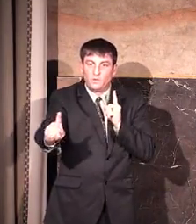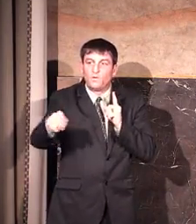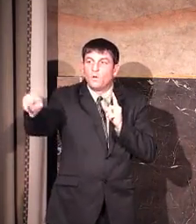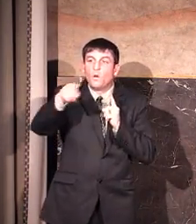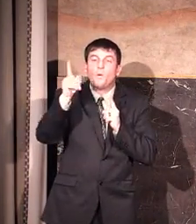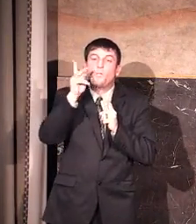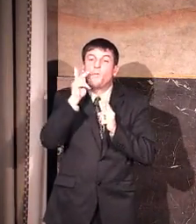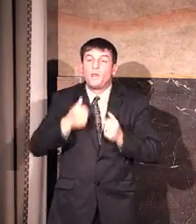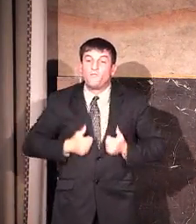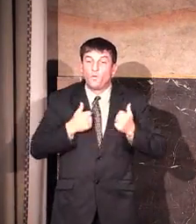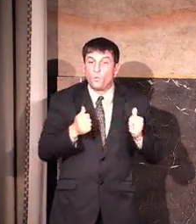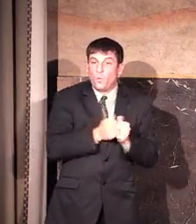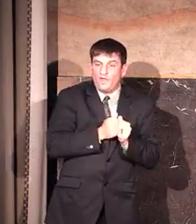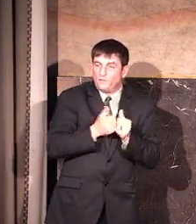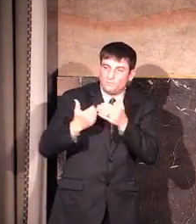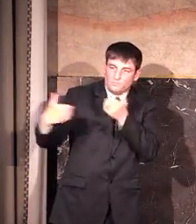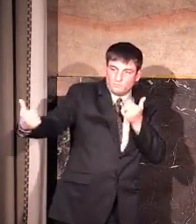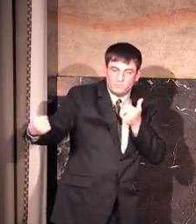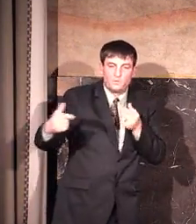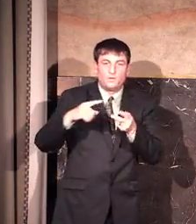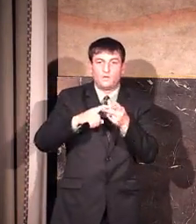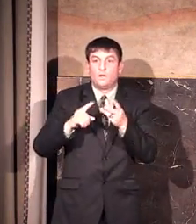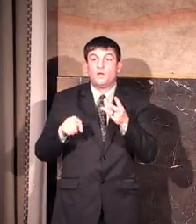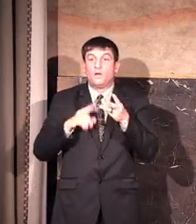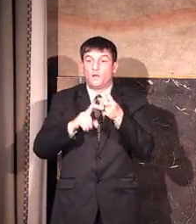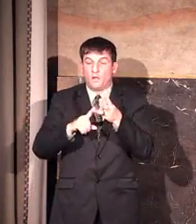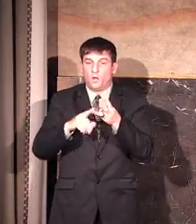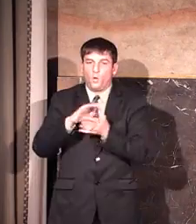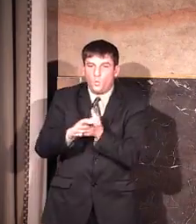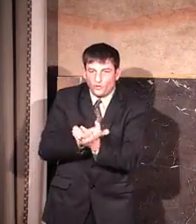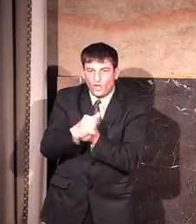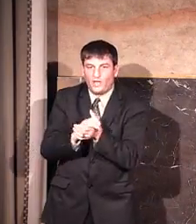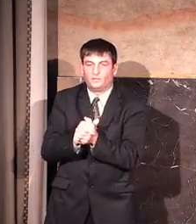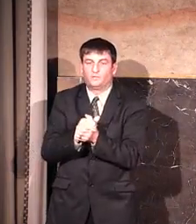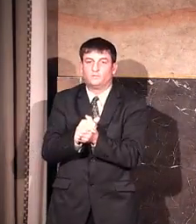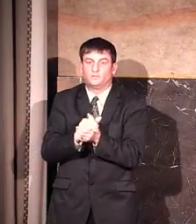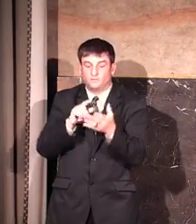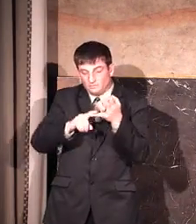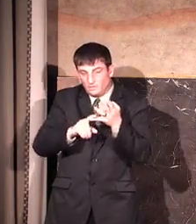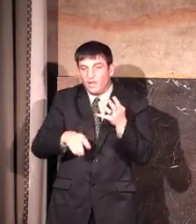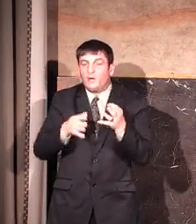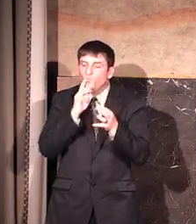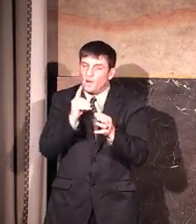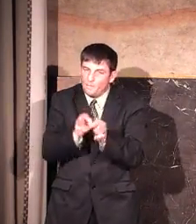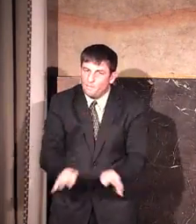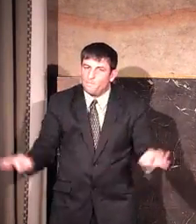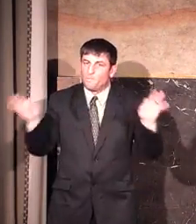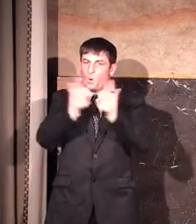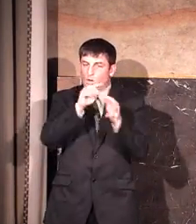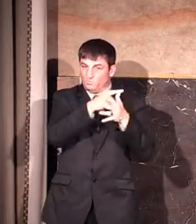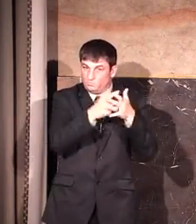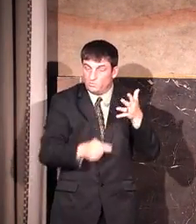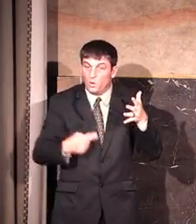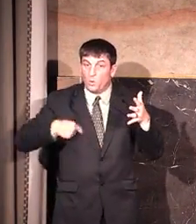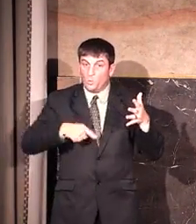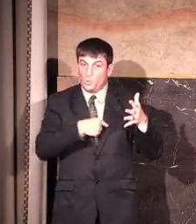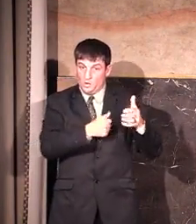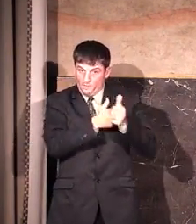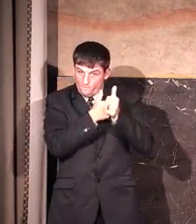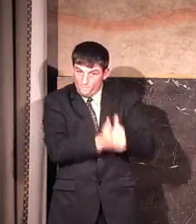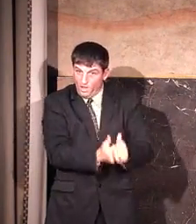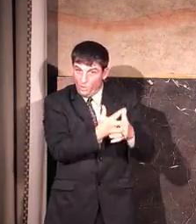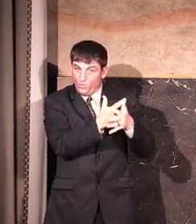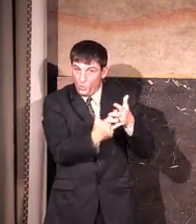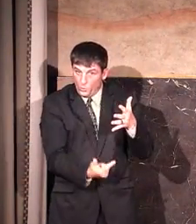sure that you're washing your hands, and all of those things become incredibly important. And if we do all of those, we will